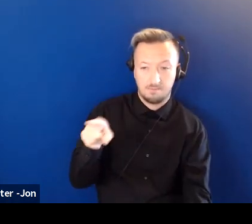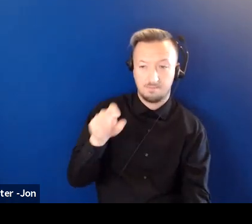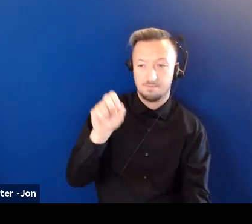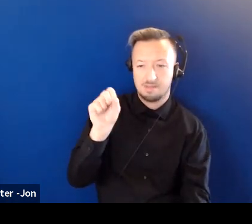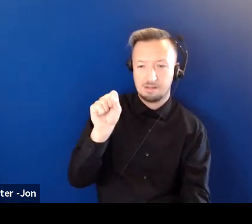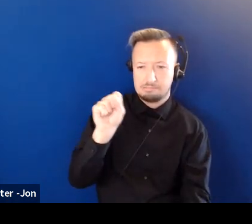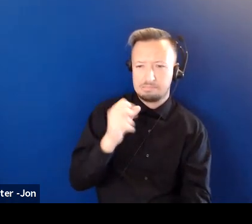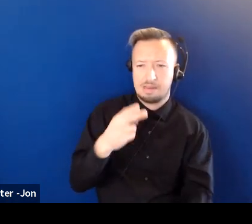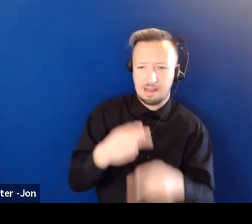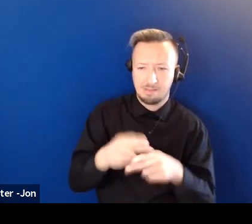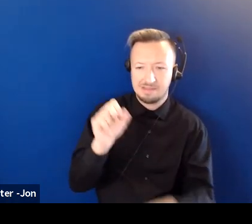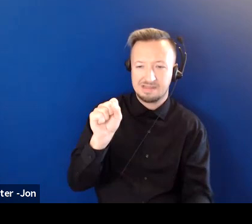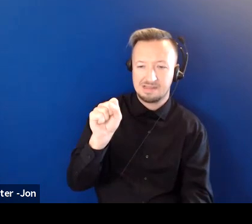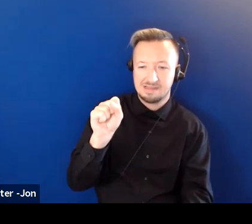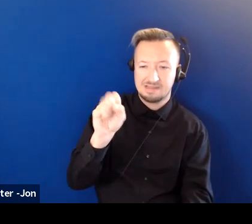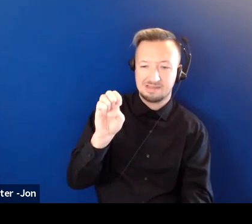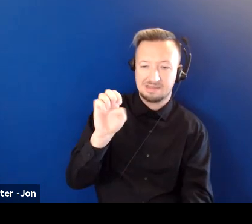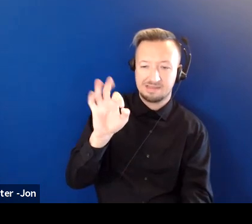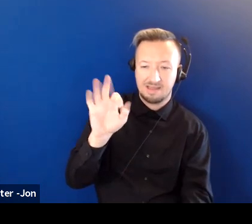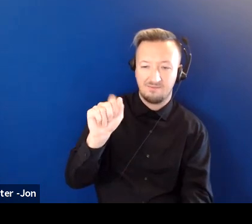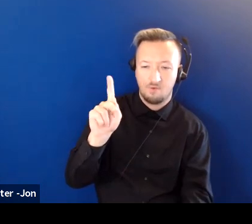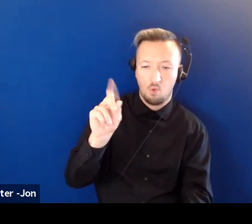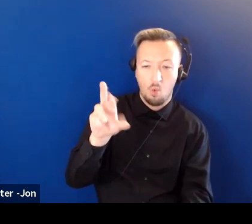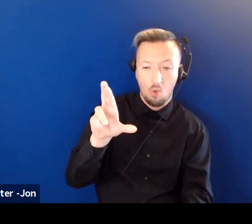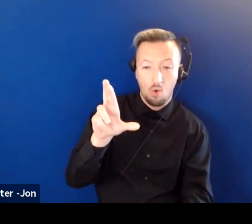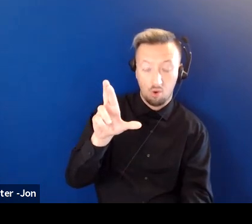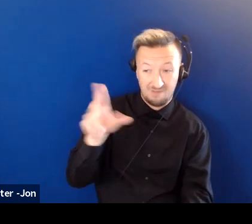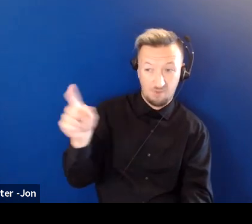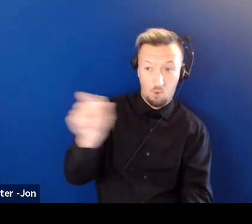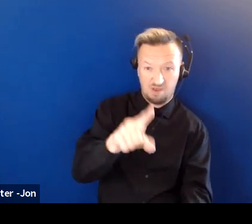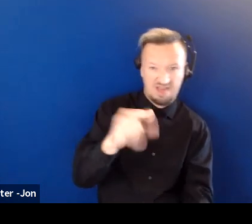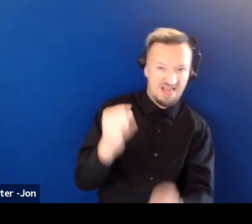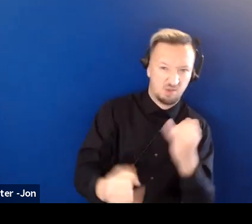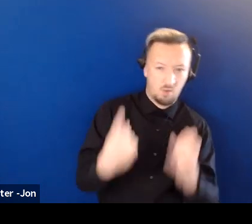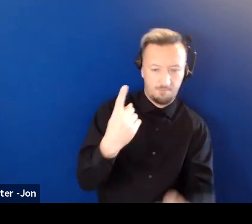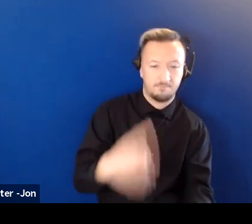Cephacor ask the very last question, and then we'll sum it up.